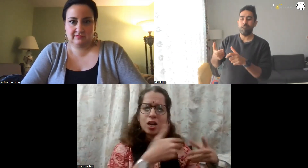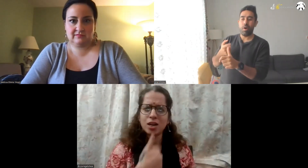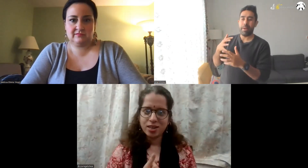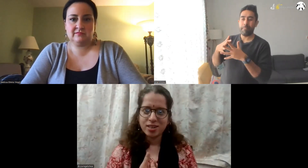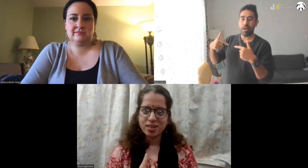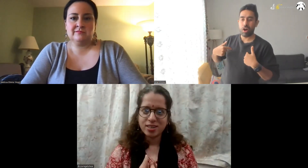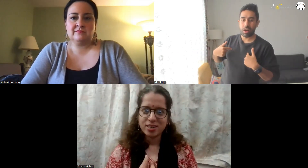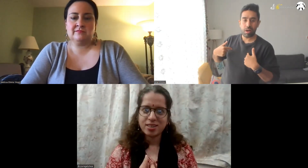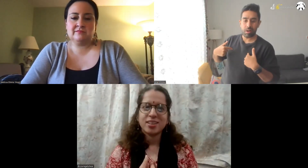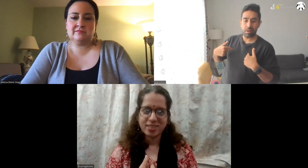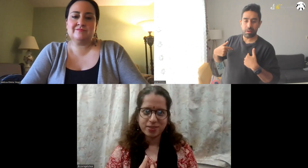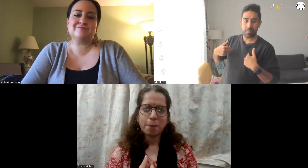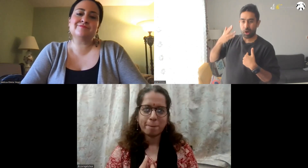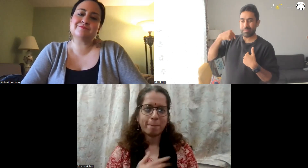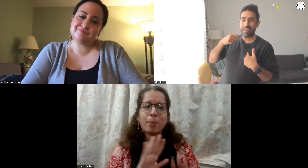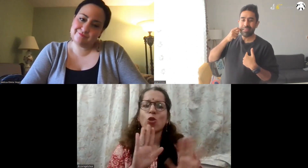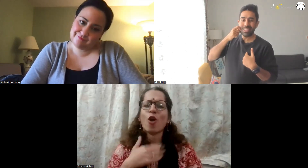and other people from India think I am a foreigner.